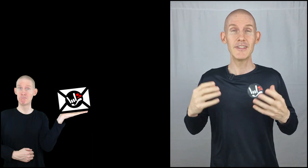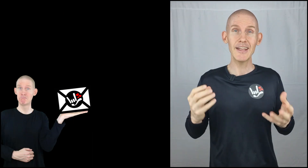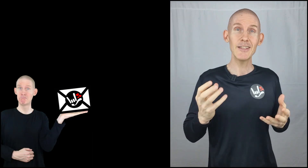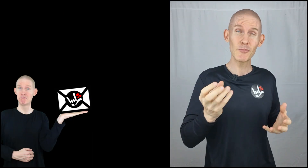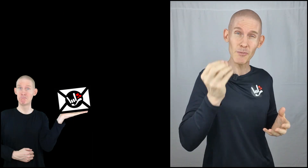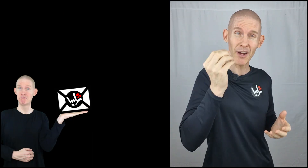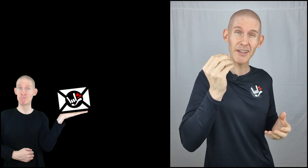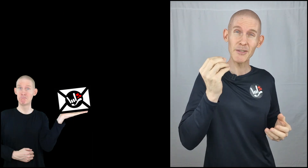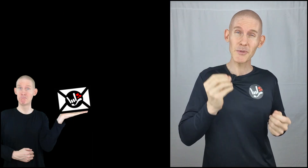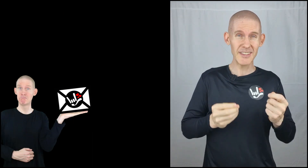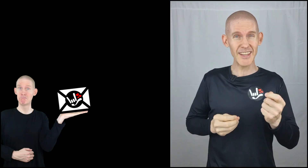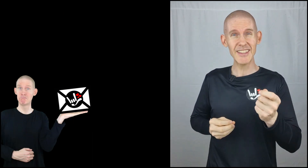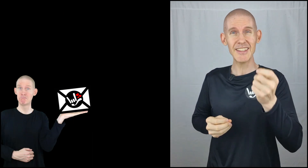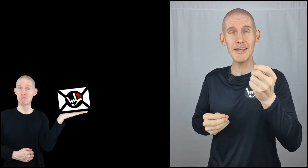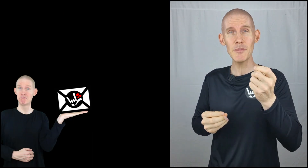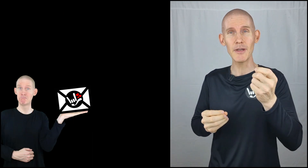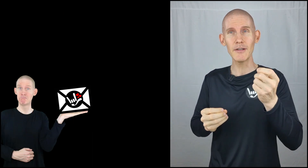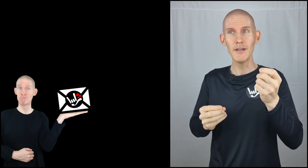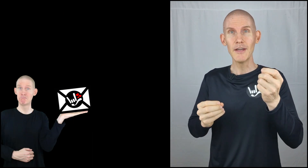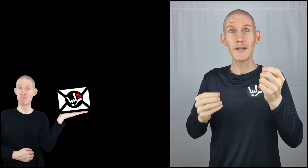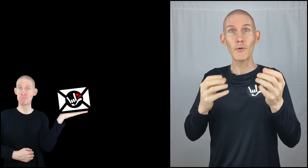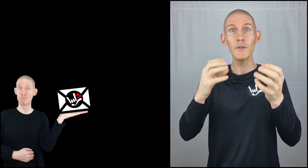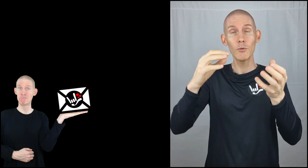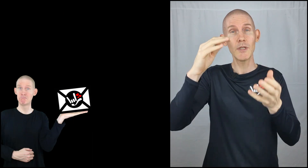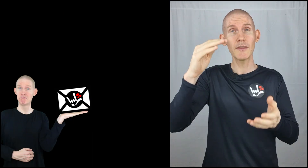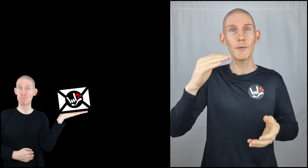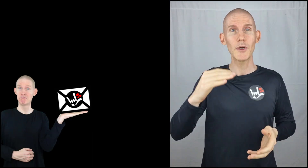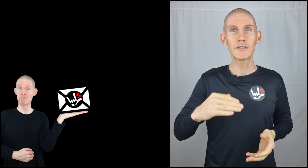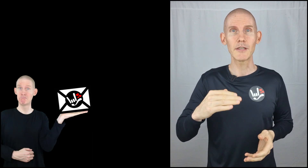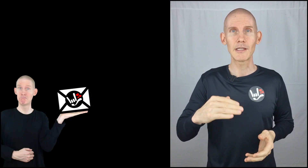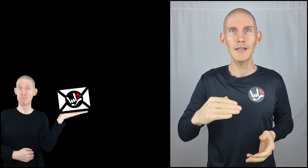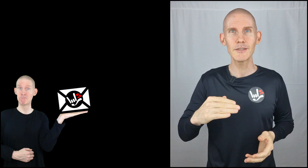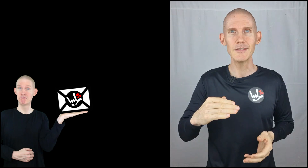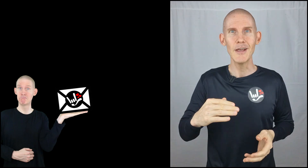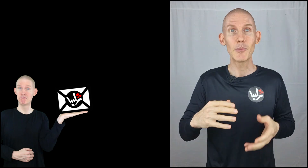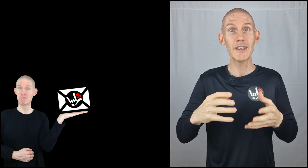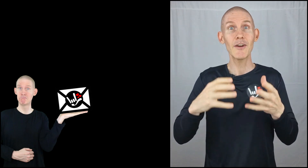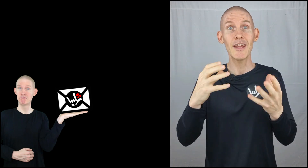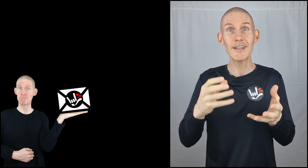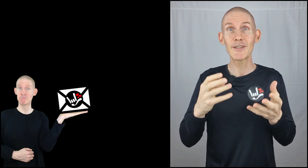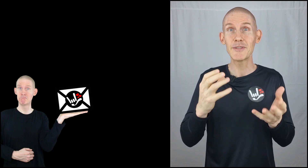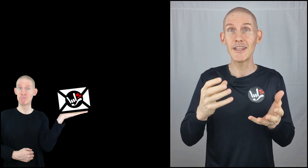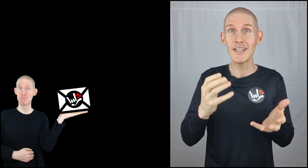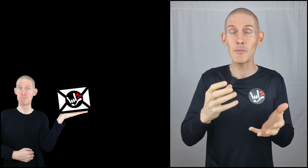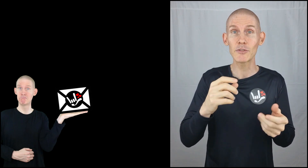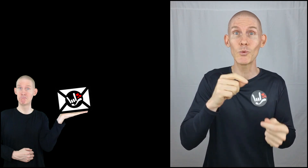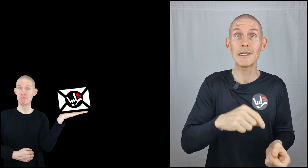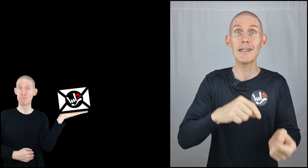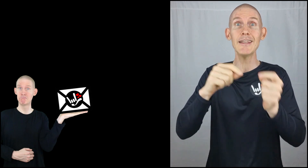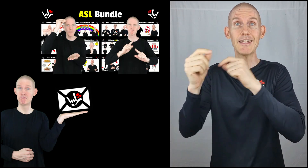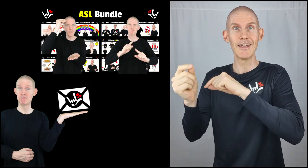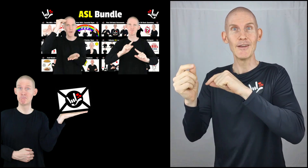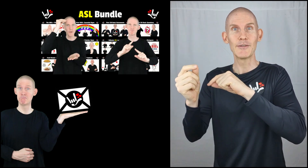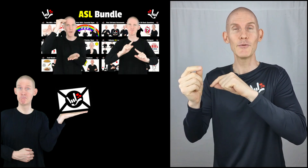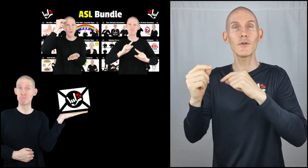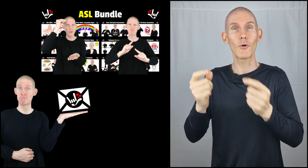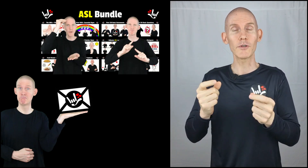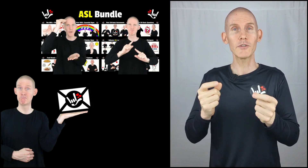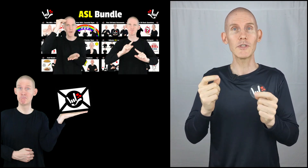daily reminder, with the daily email, not only do we get that bite-sized lesson, but in our ASL daily emails, we link to the courses in